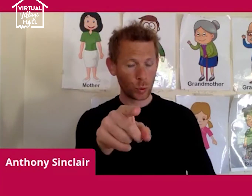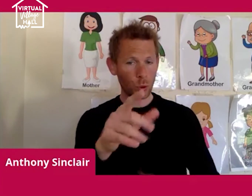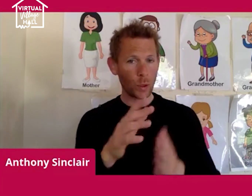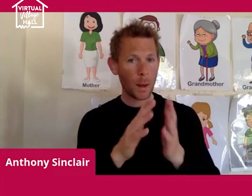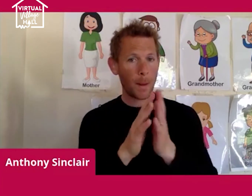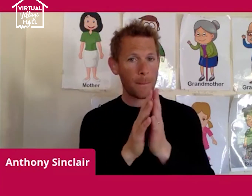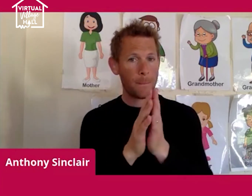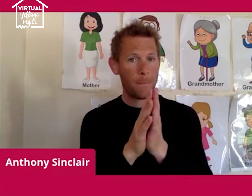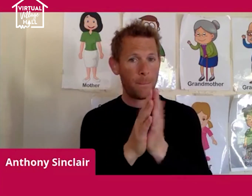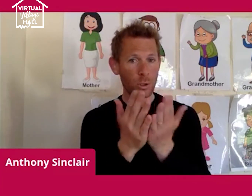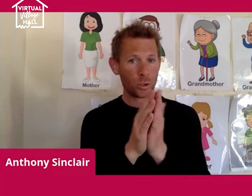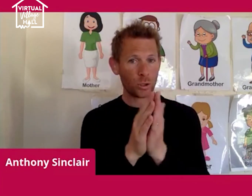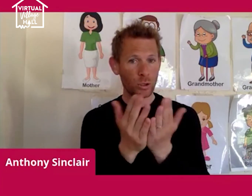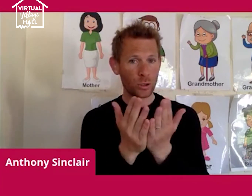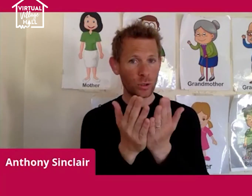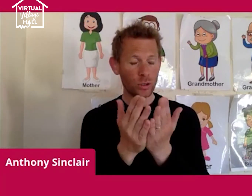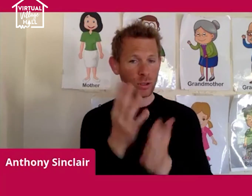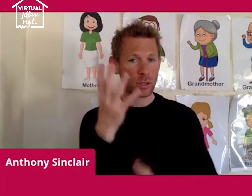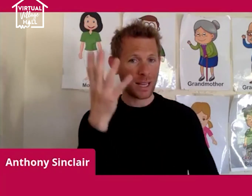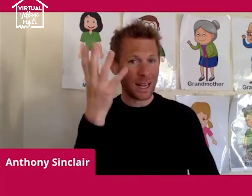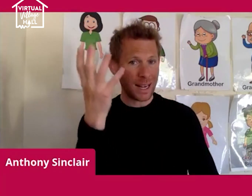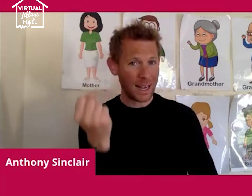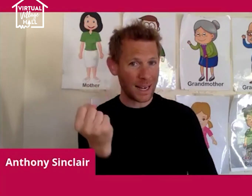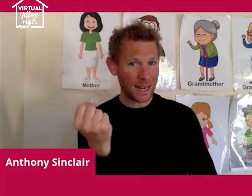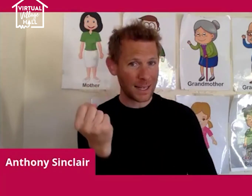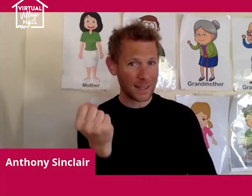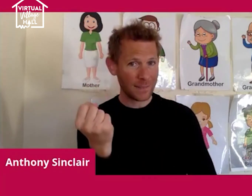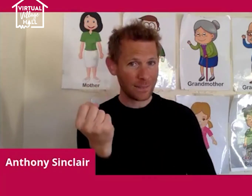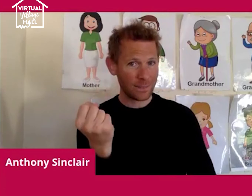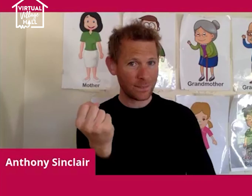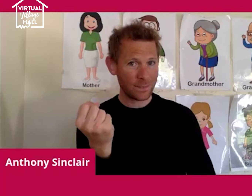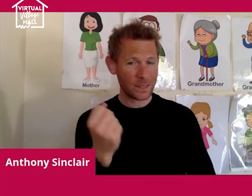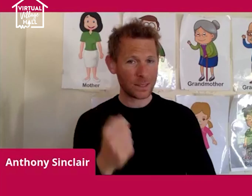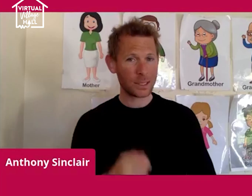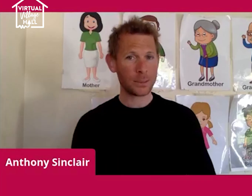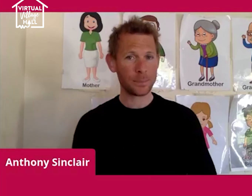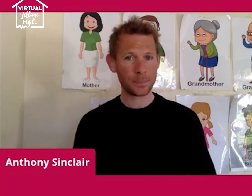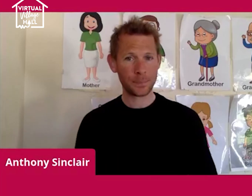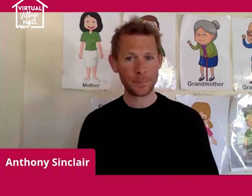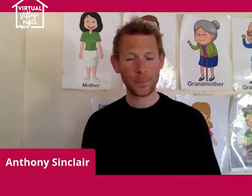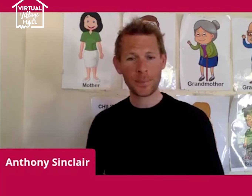So you, book, have. Do you have a book?